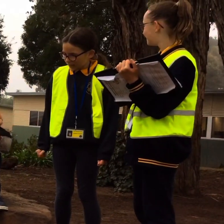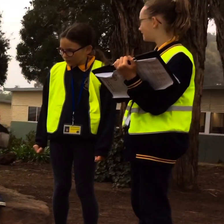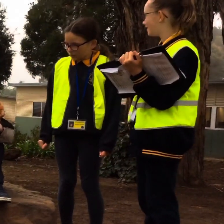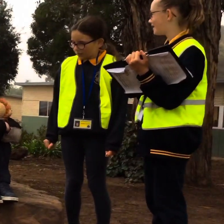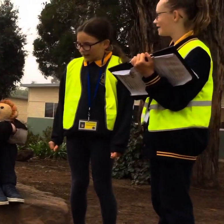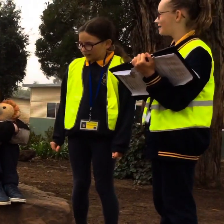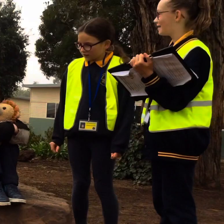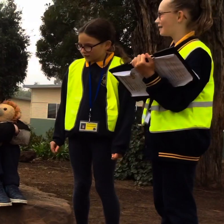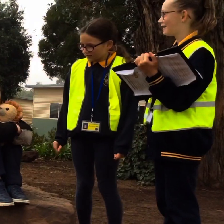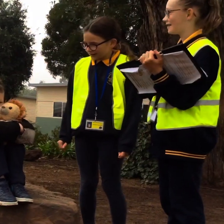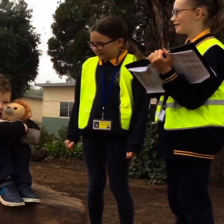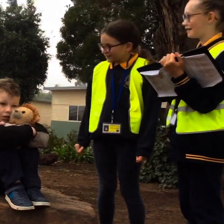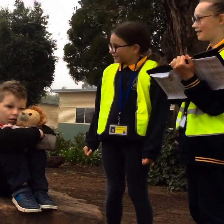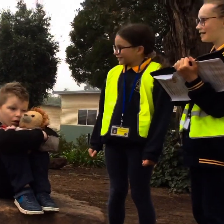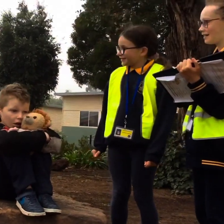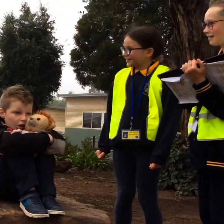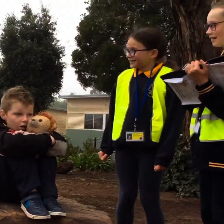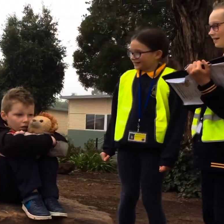what game were you playing?